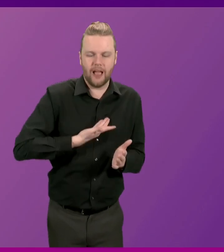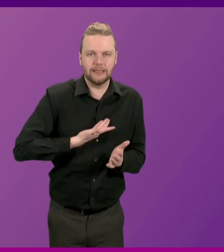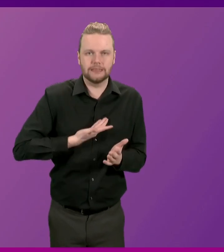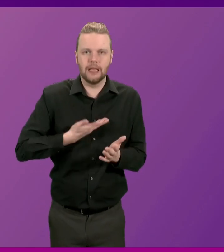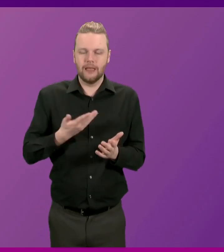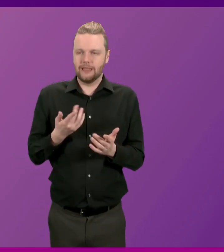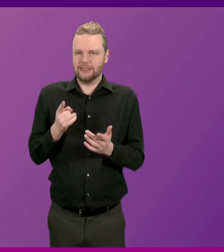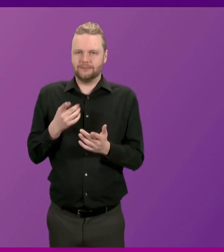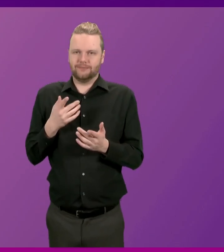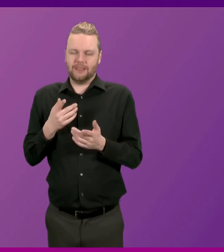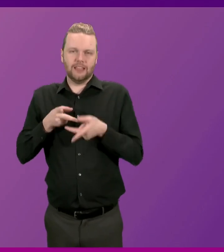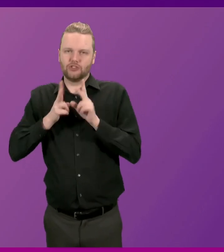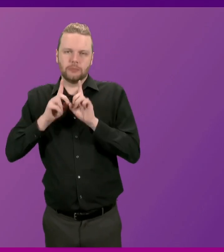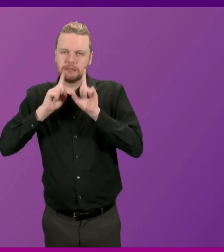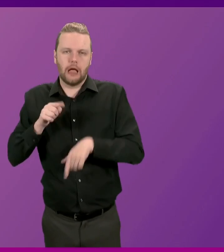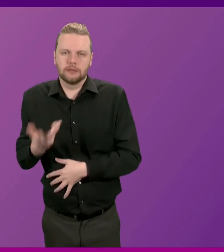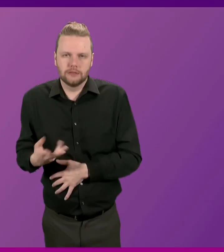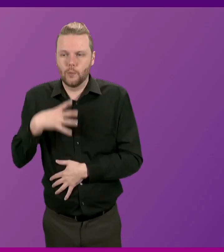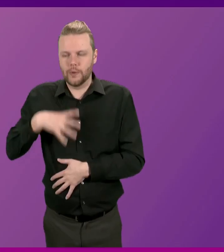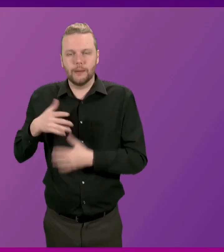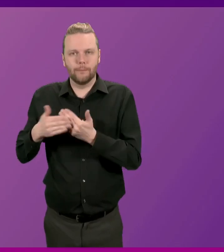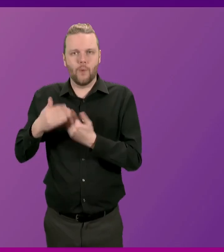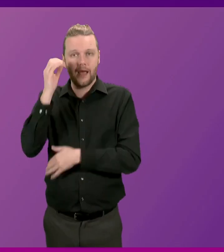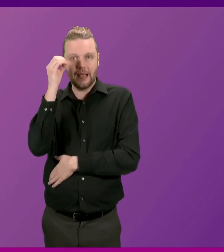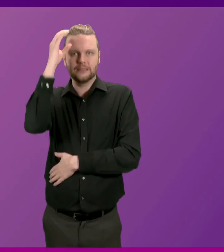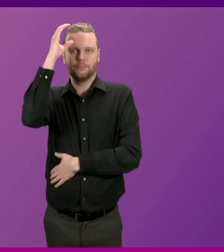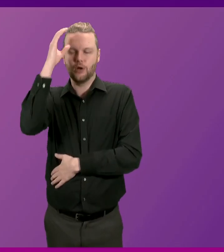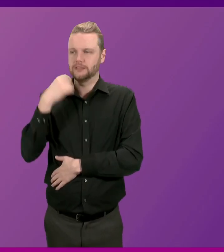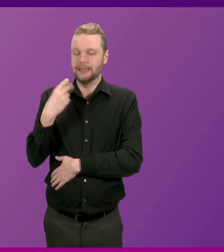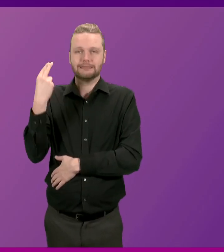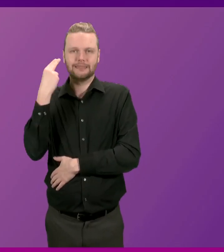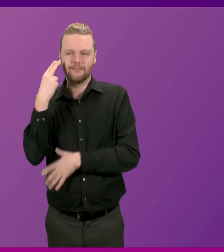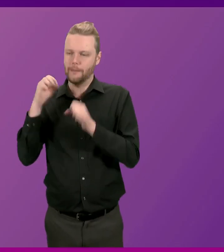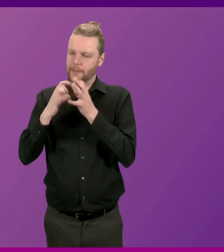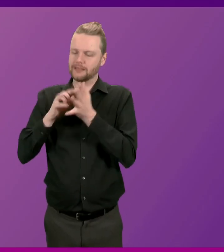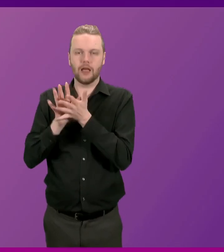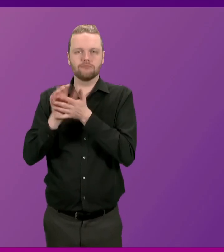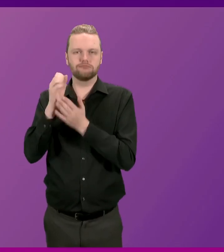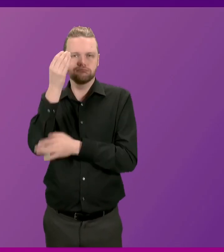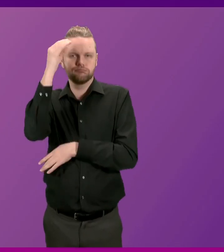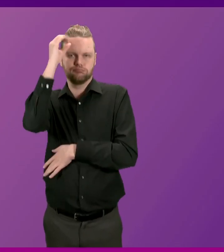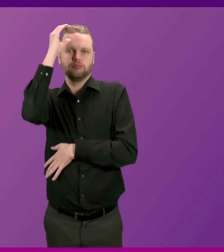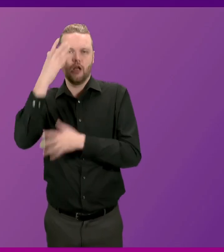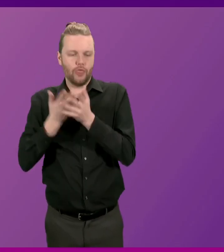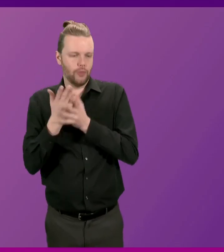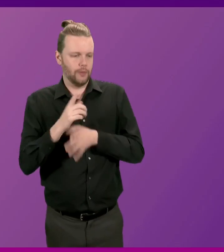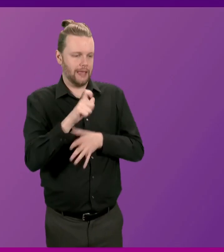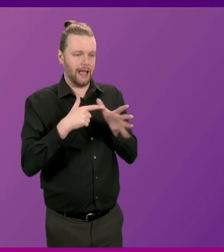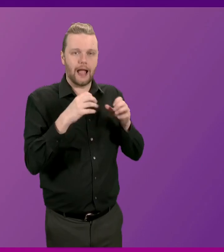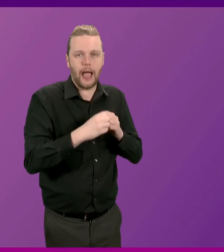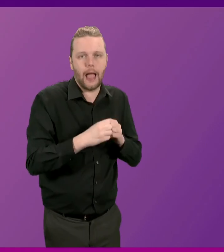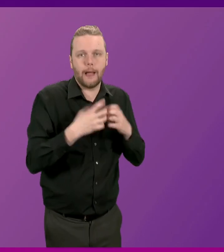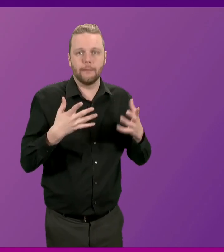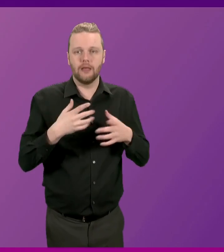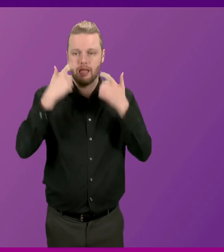things, which really what we need is more experts who have the deaf BSL expertise to work directly, whether it's in the CAB, whether it's